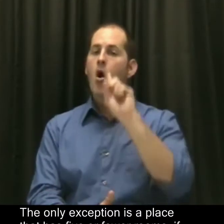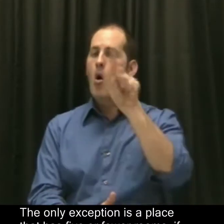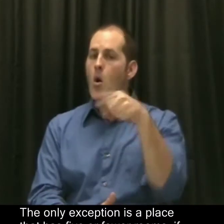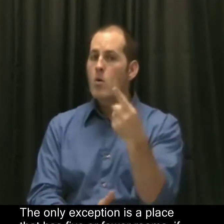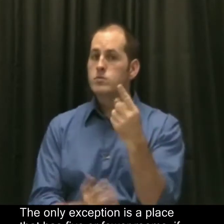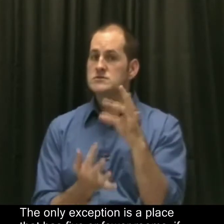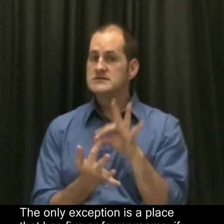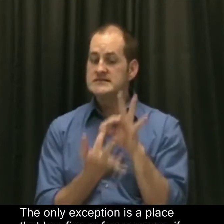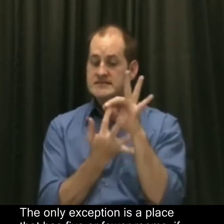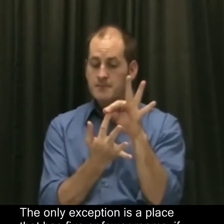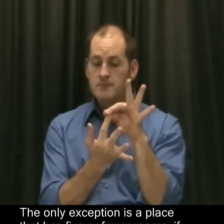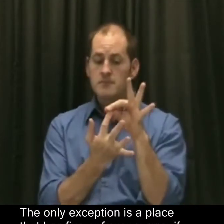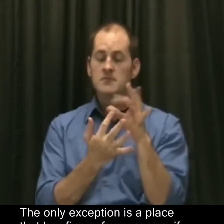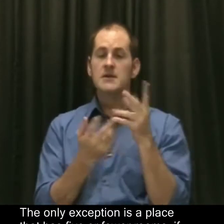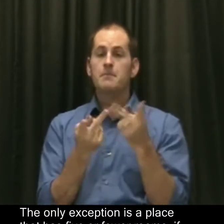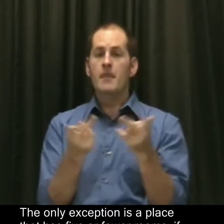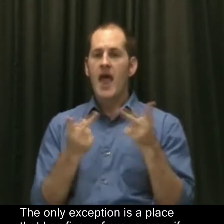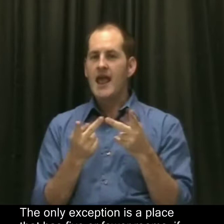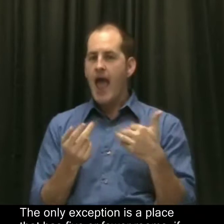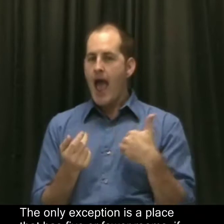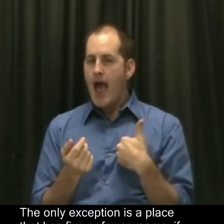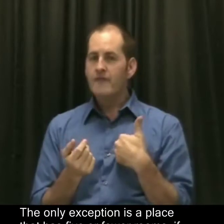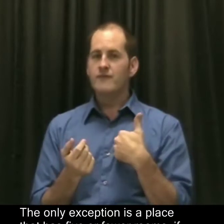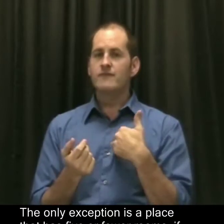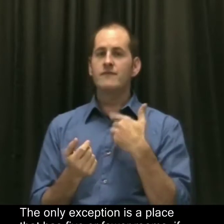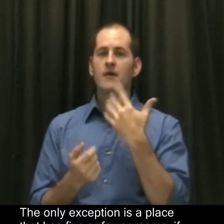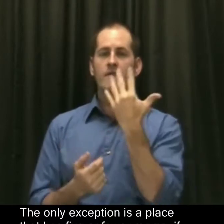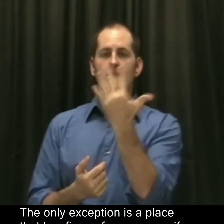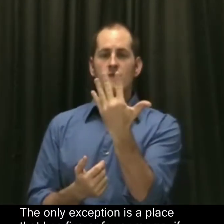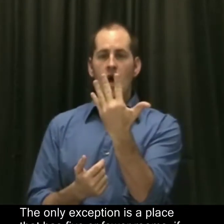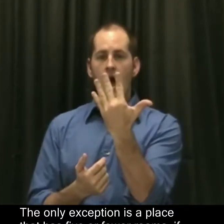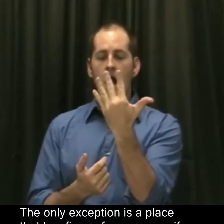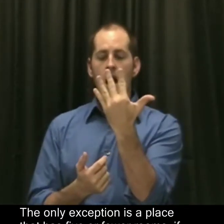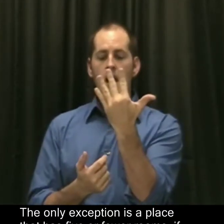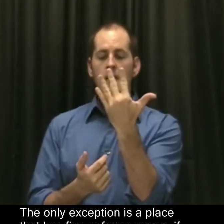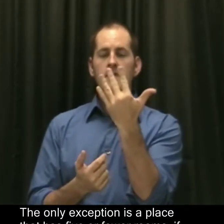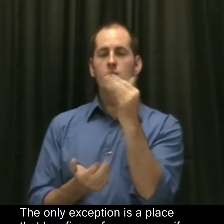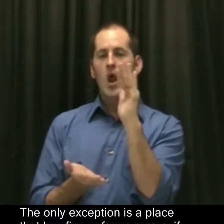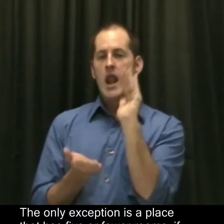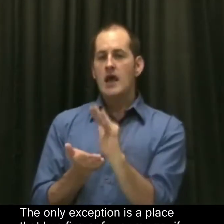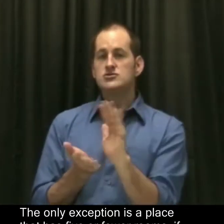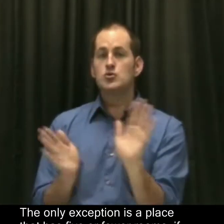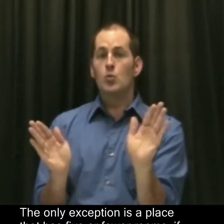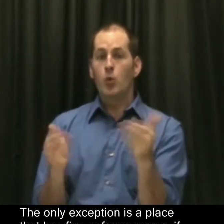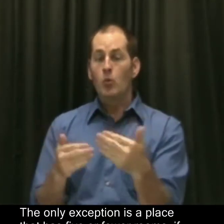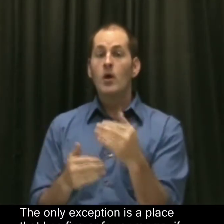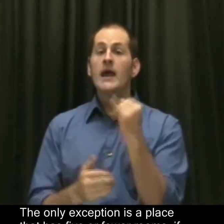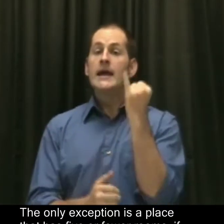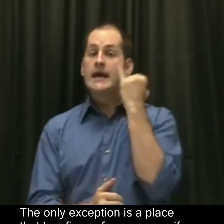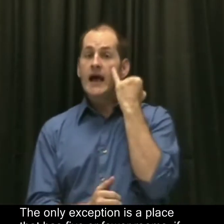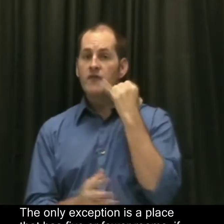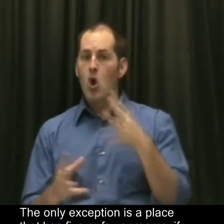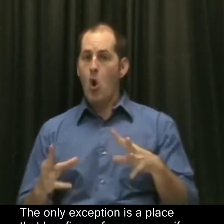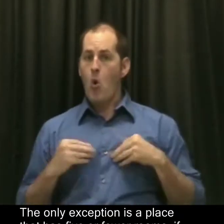The only exception is a place that has 5 or fewer rooms if the owners live there